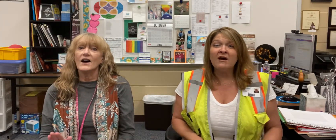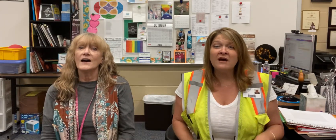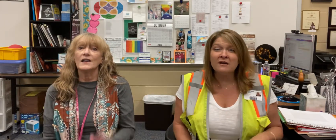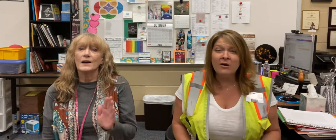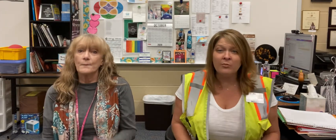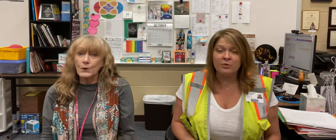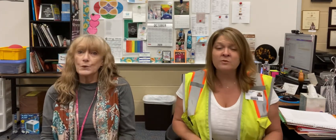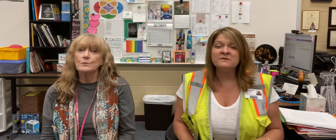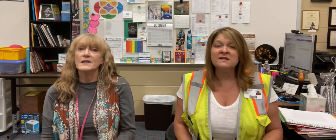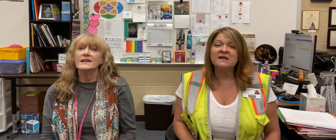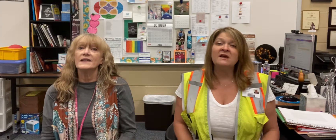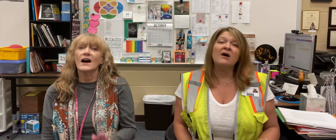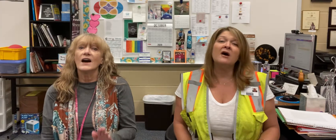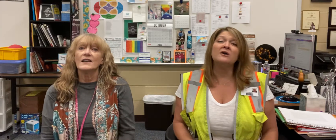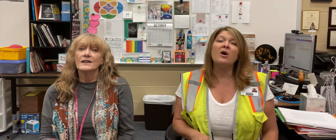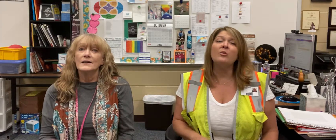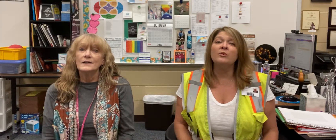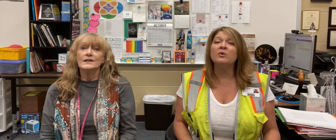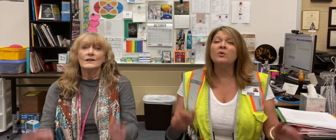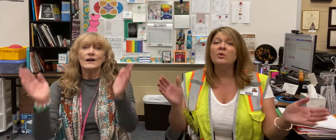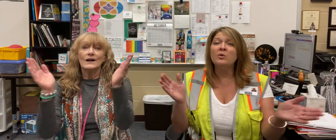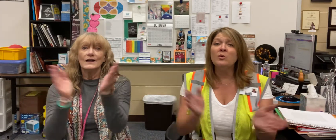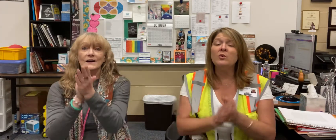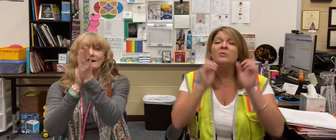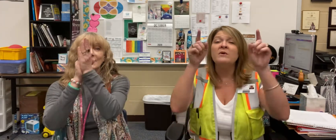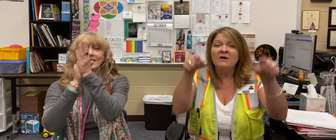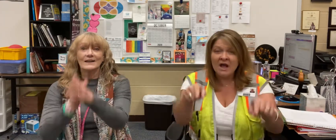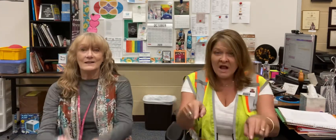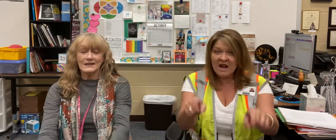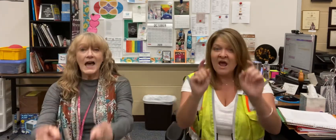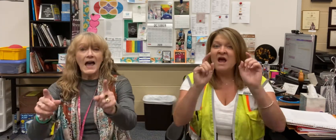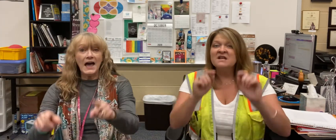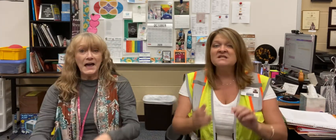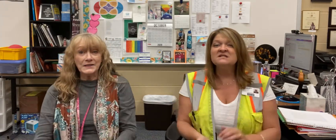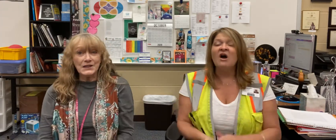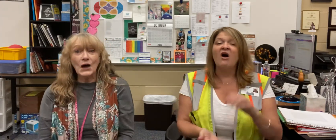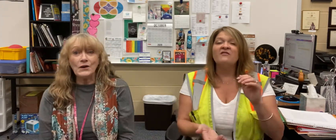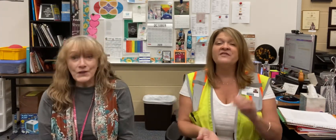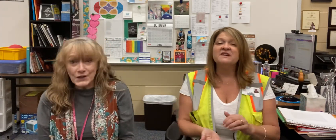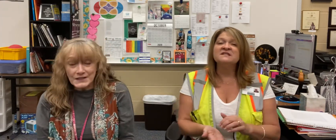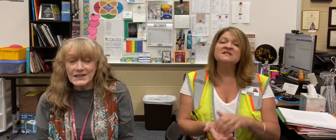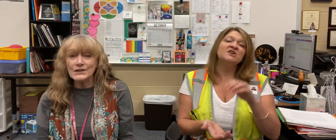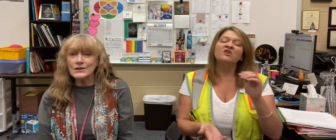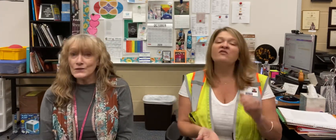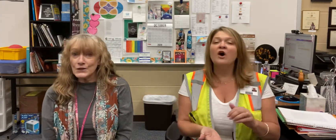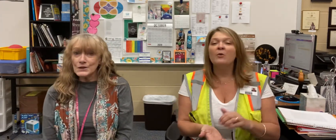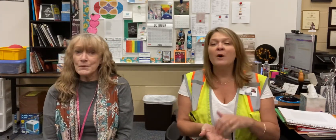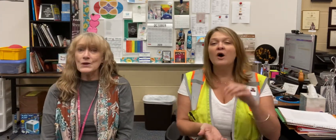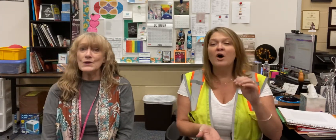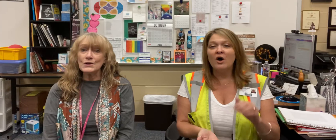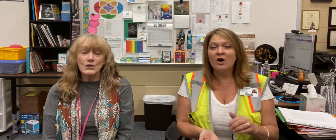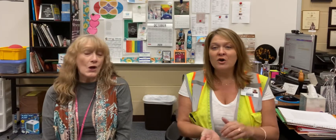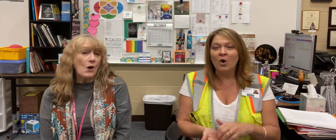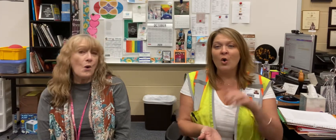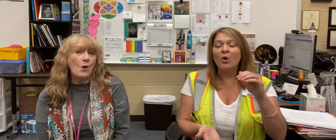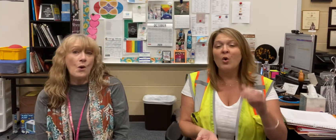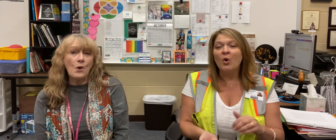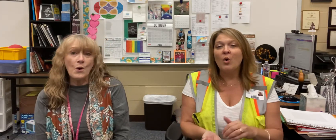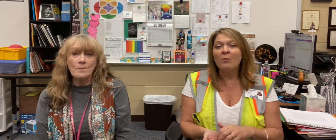ada, boom diddy ada, boom. Land of the silver birch, home of